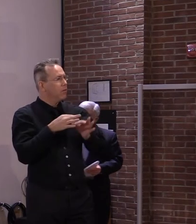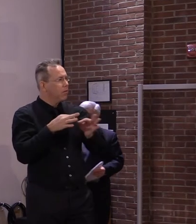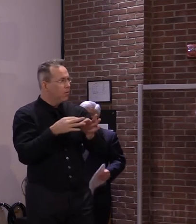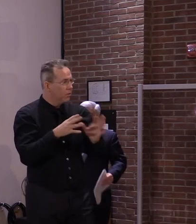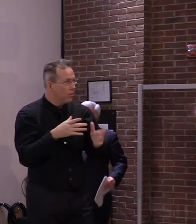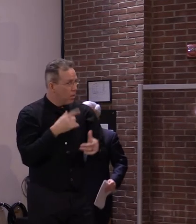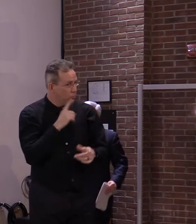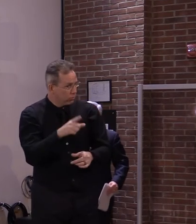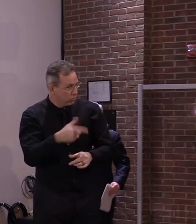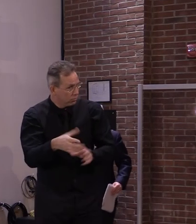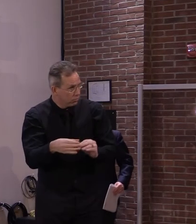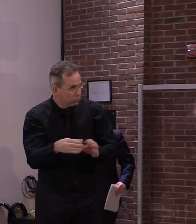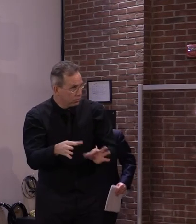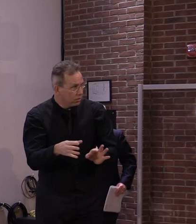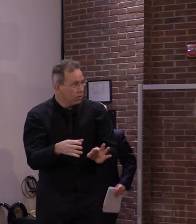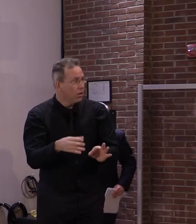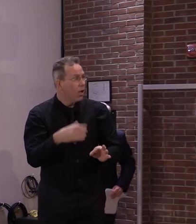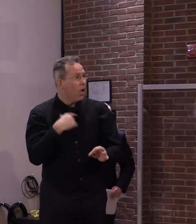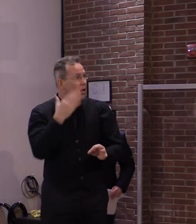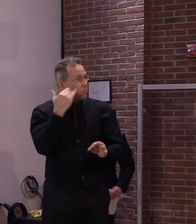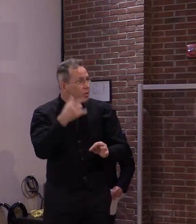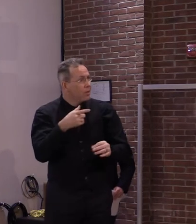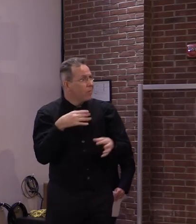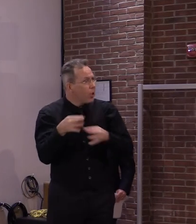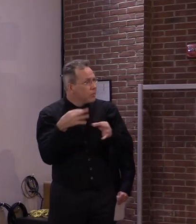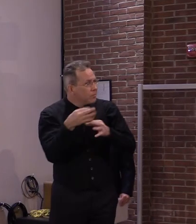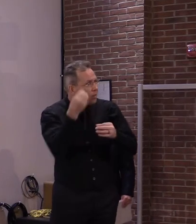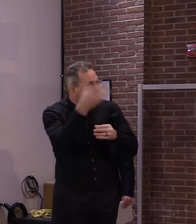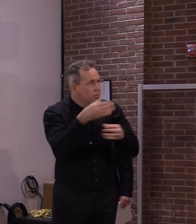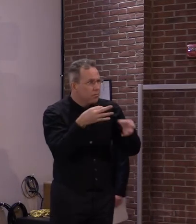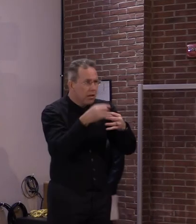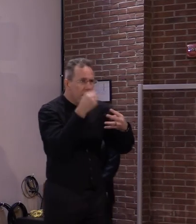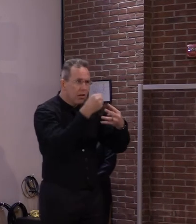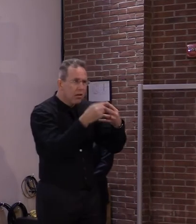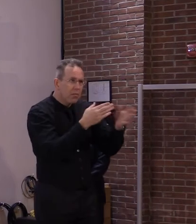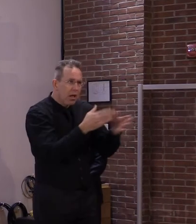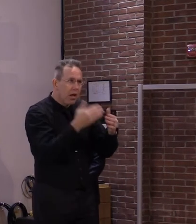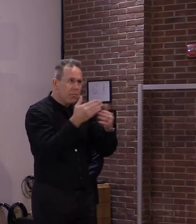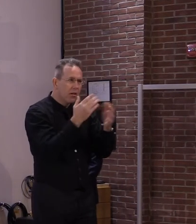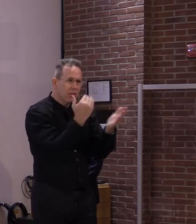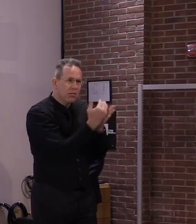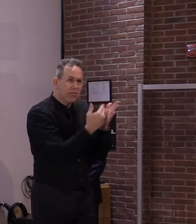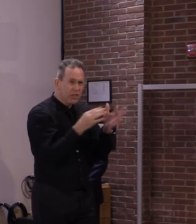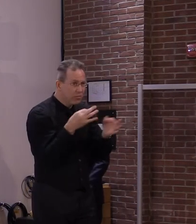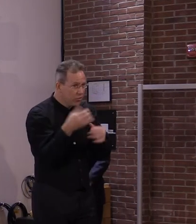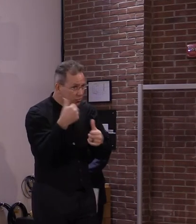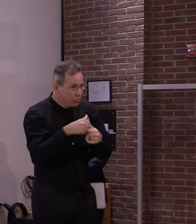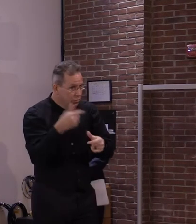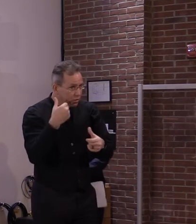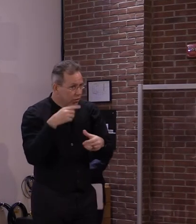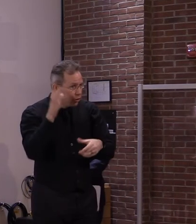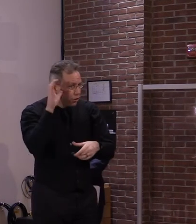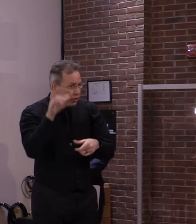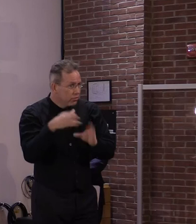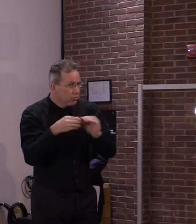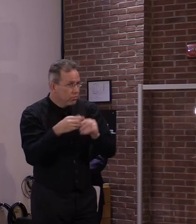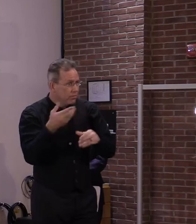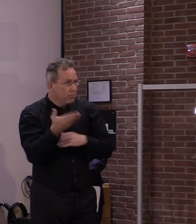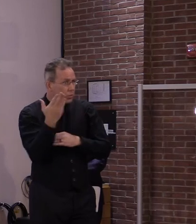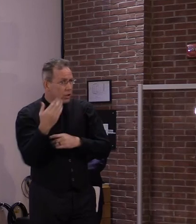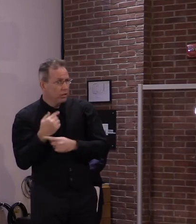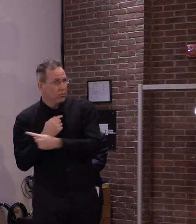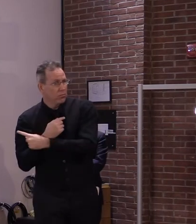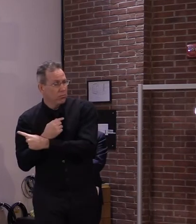that in terms of uh the future guidance and discussions but i'll let him elaborate further